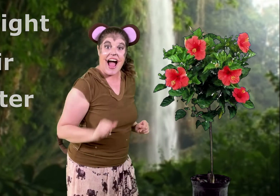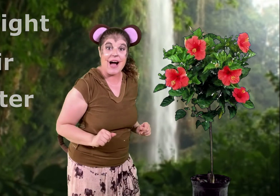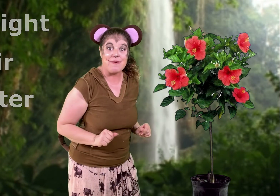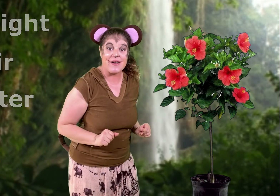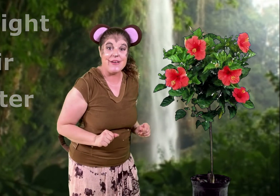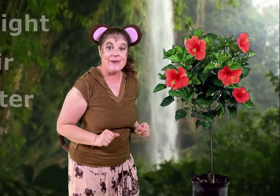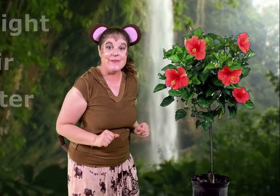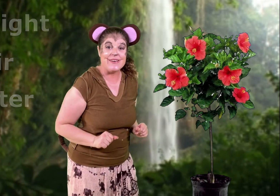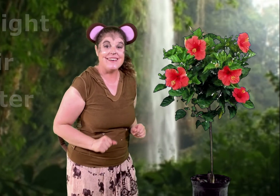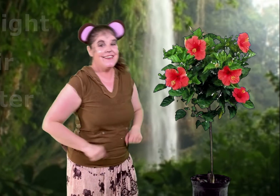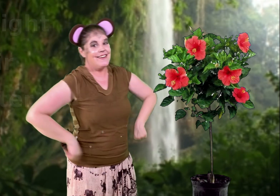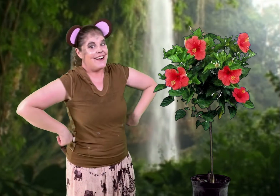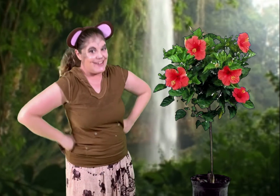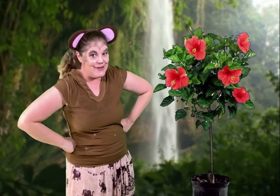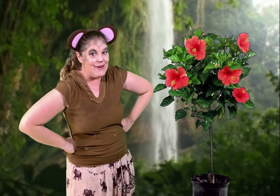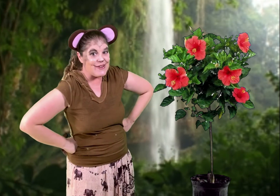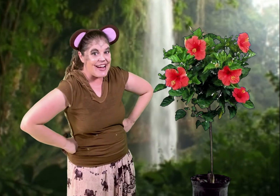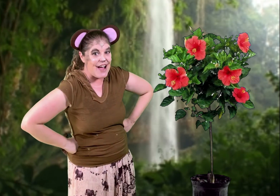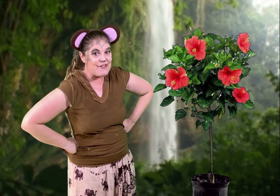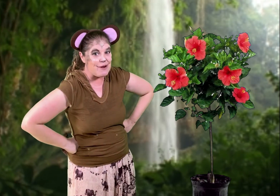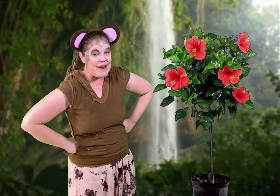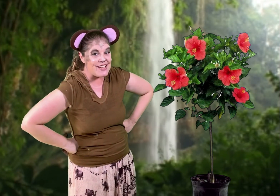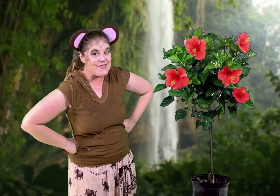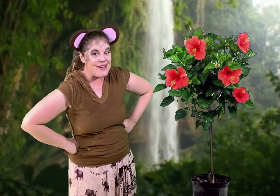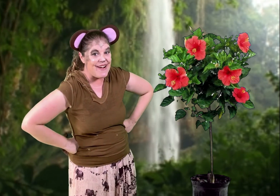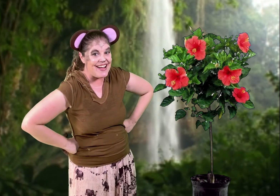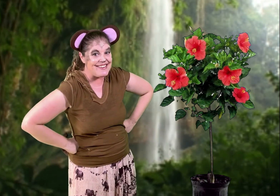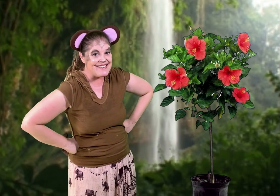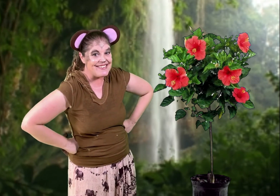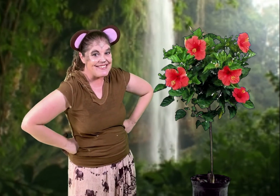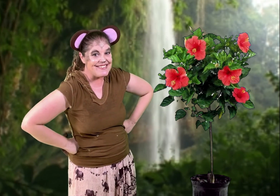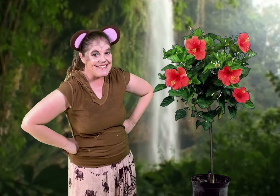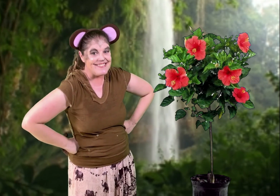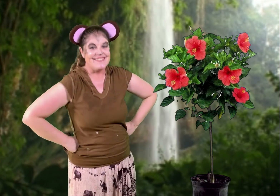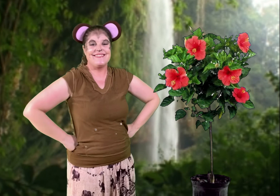How about you? Are you looking after your plants really well?